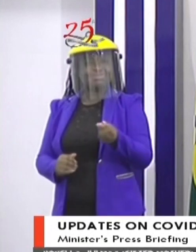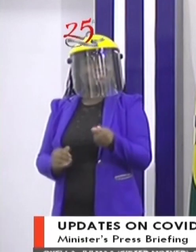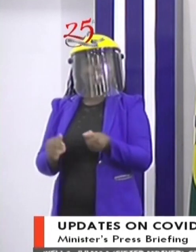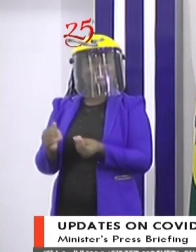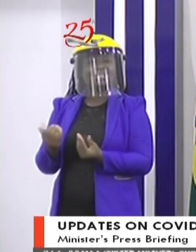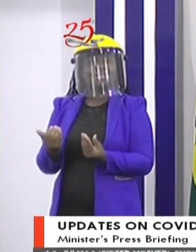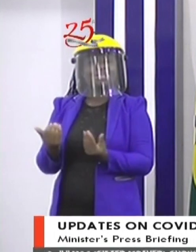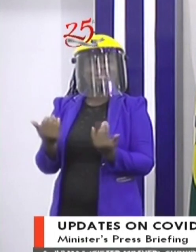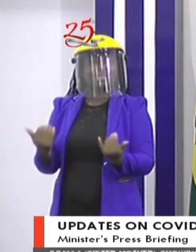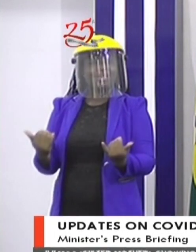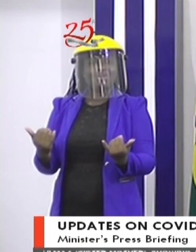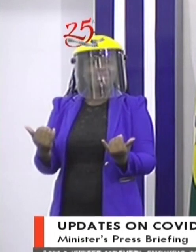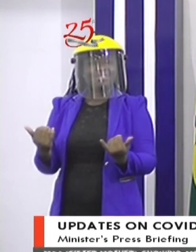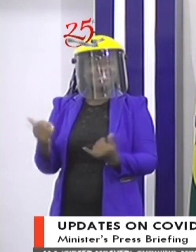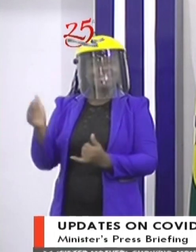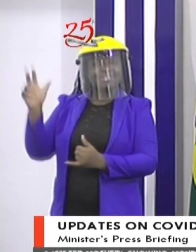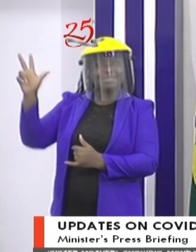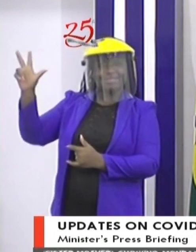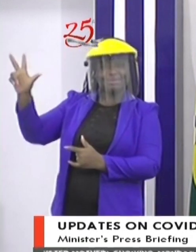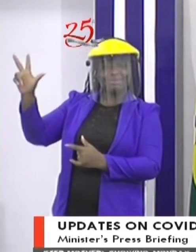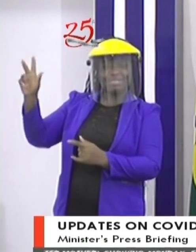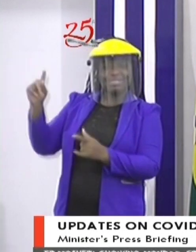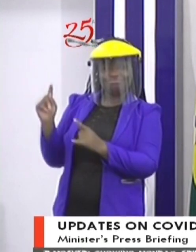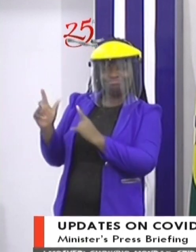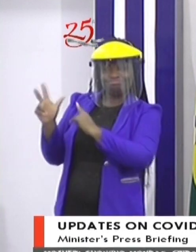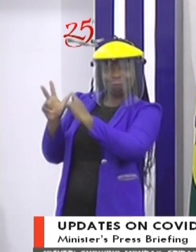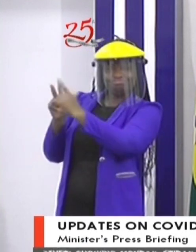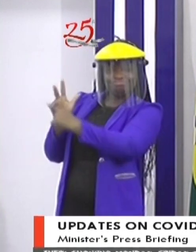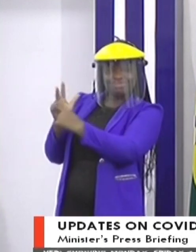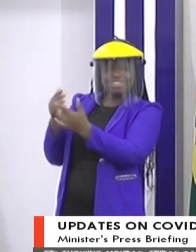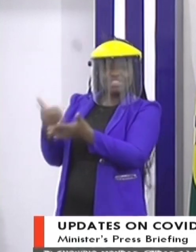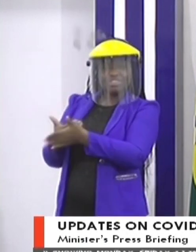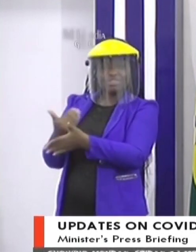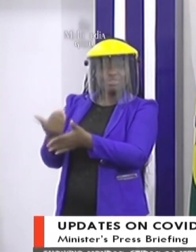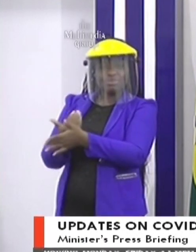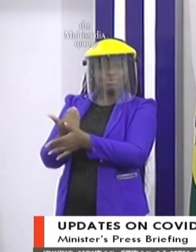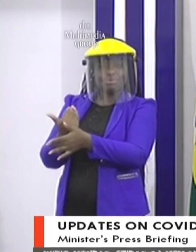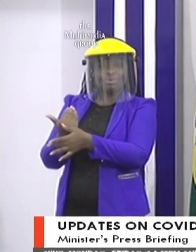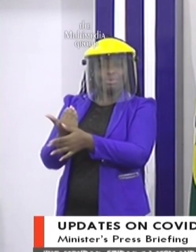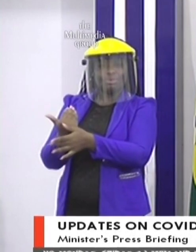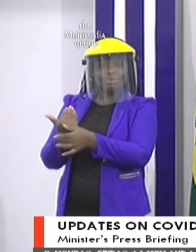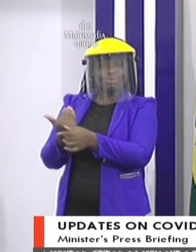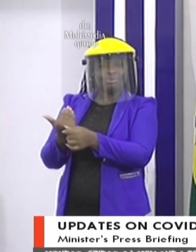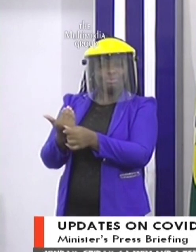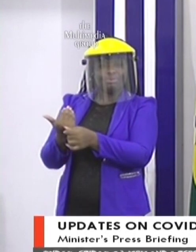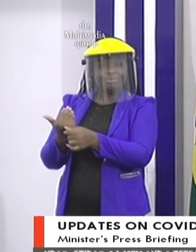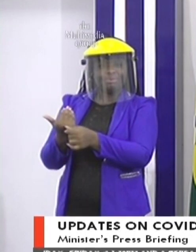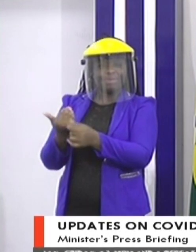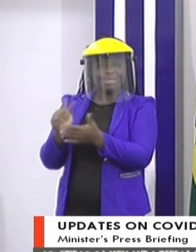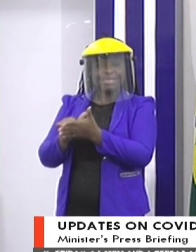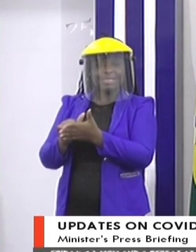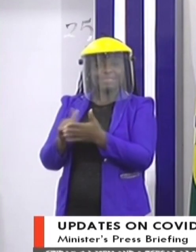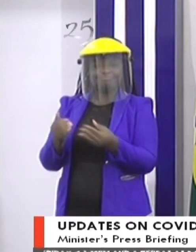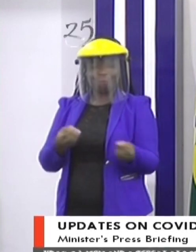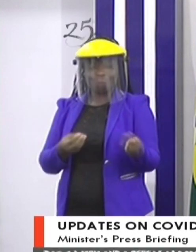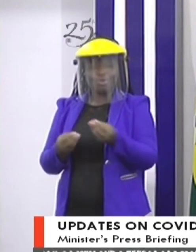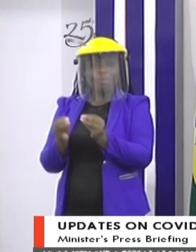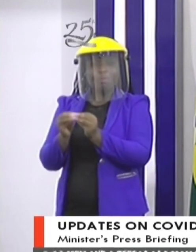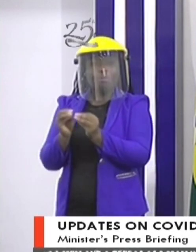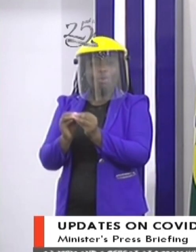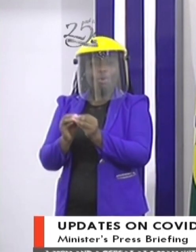that the 3 new hotspots that spiked cases,